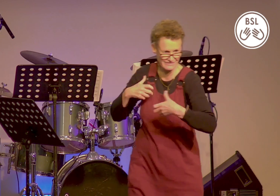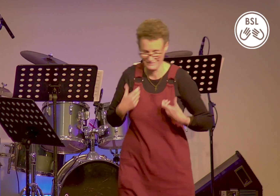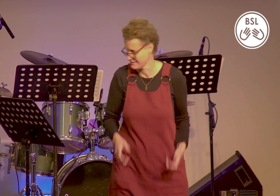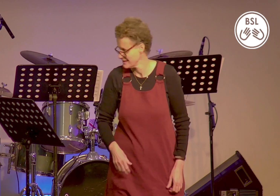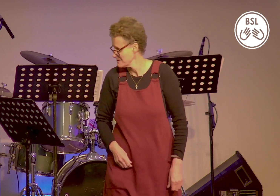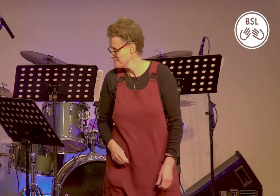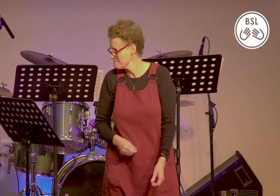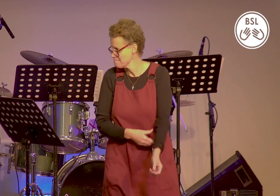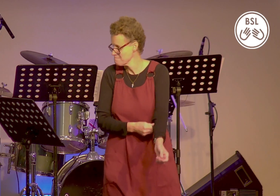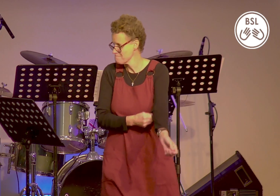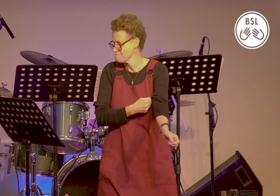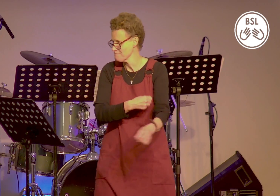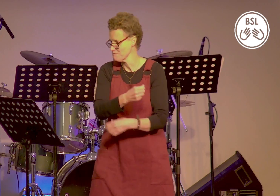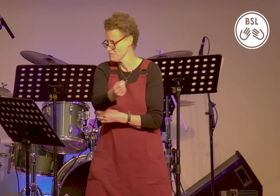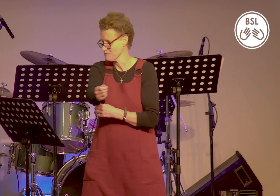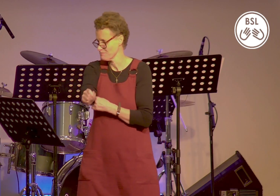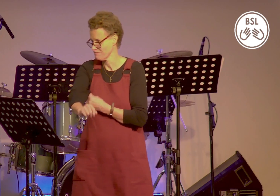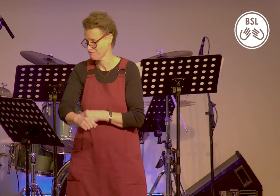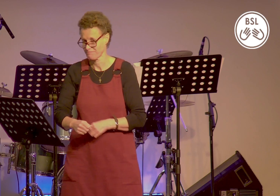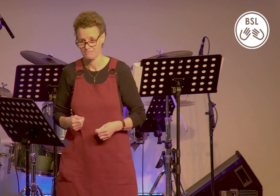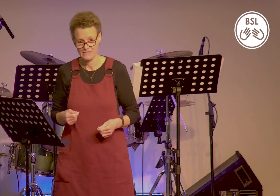there's a problem. Moan, moan, moan.